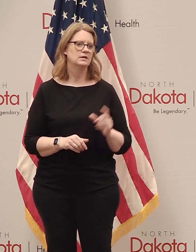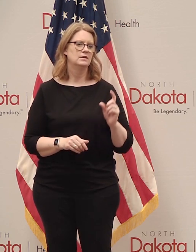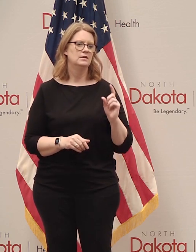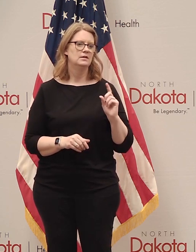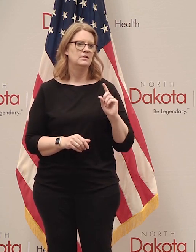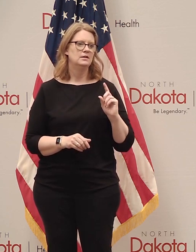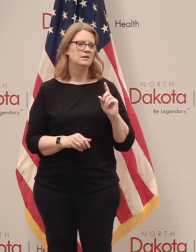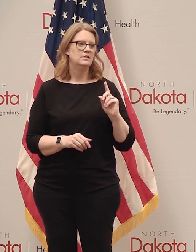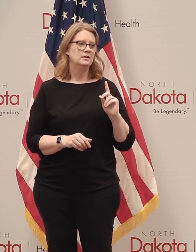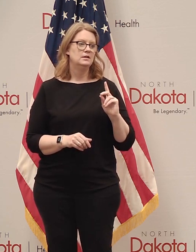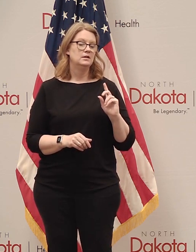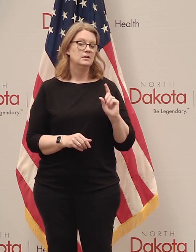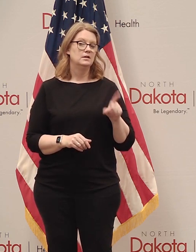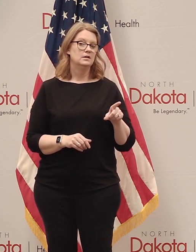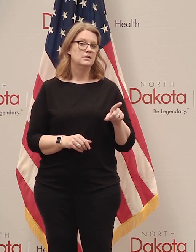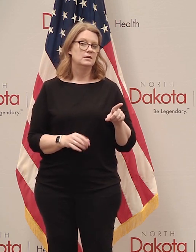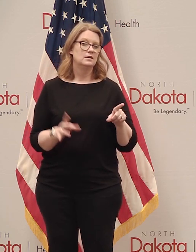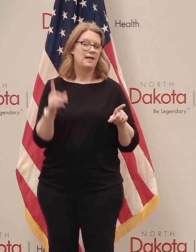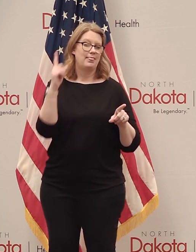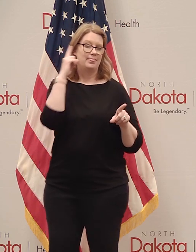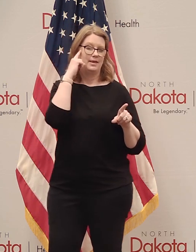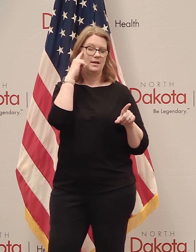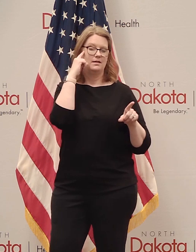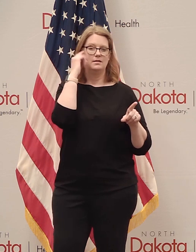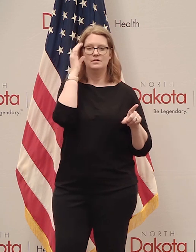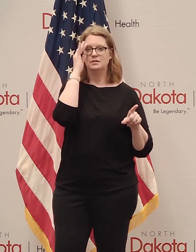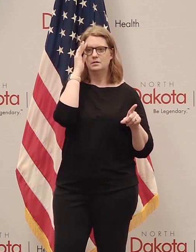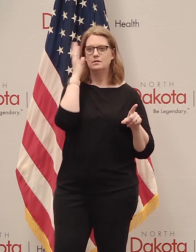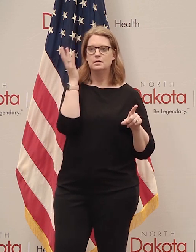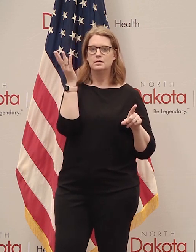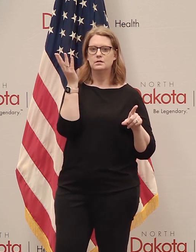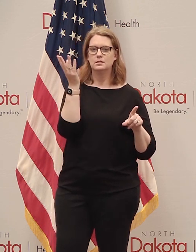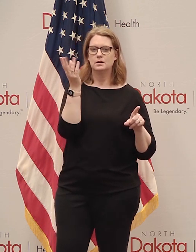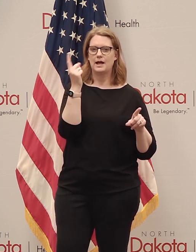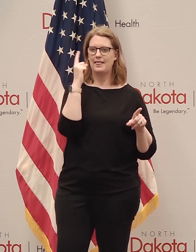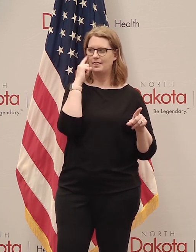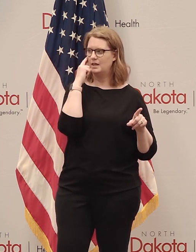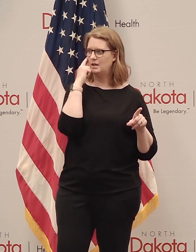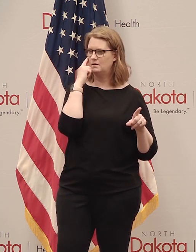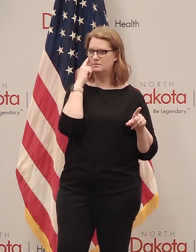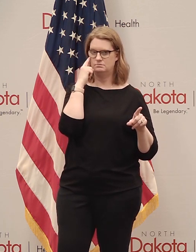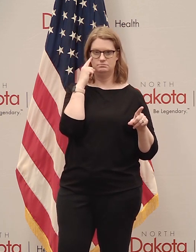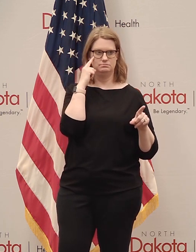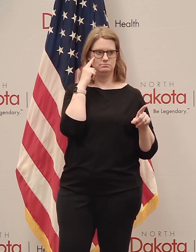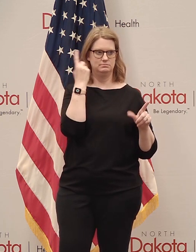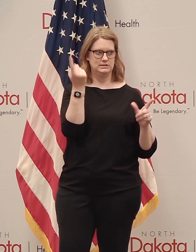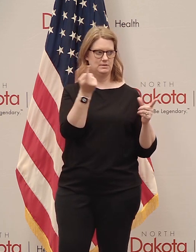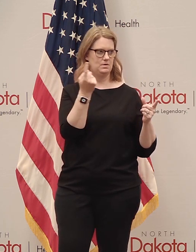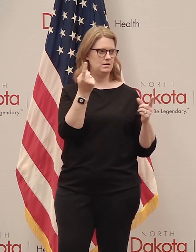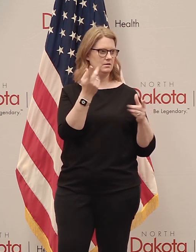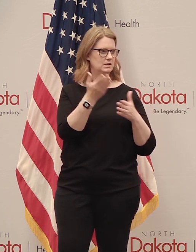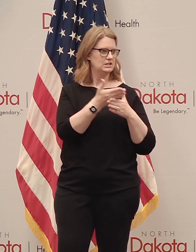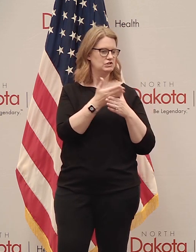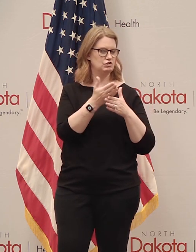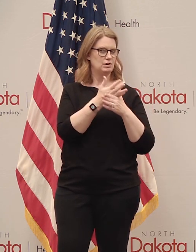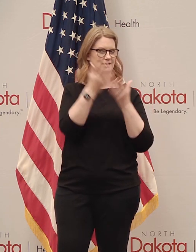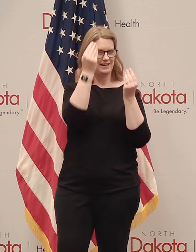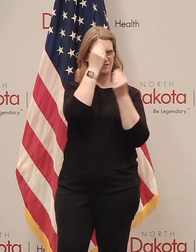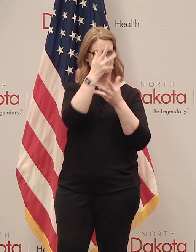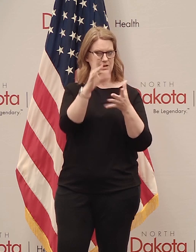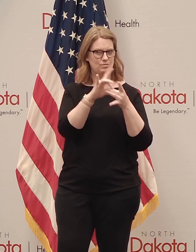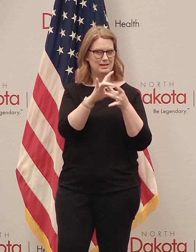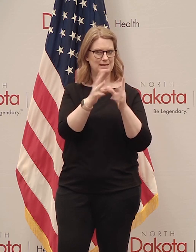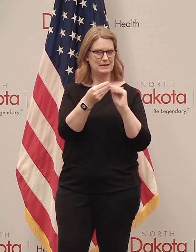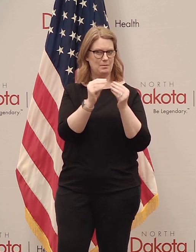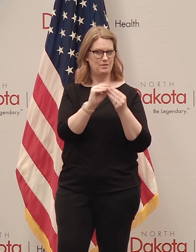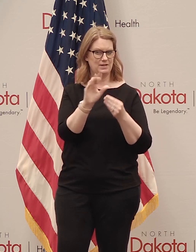And I think we are sharing. I believe are we sharing the data around number